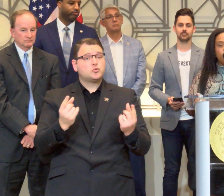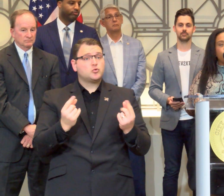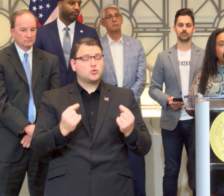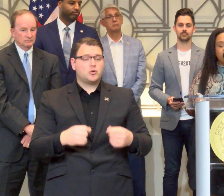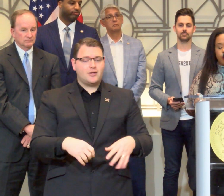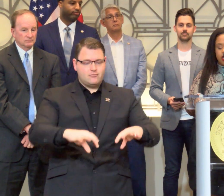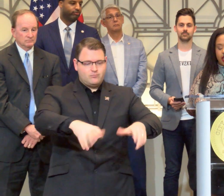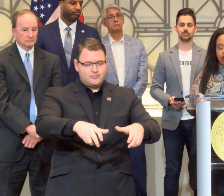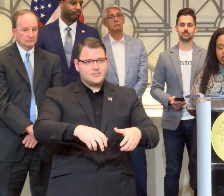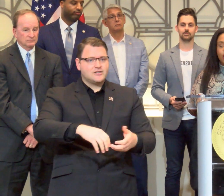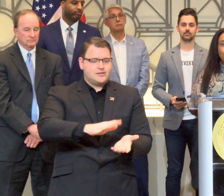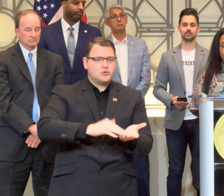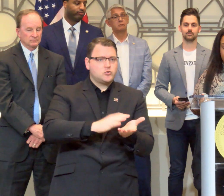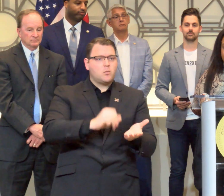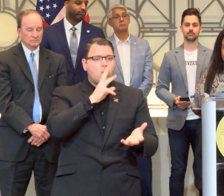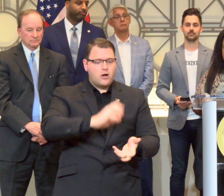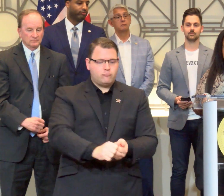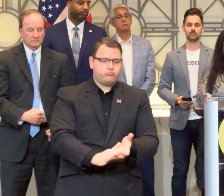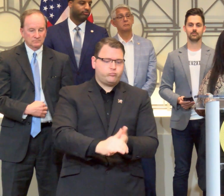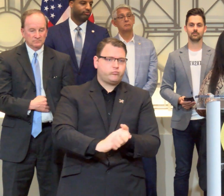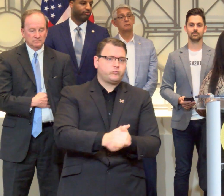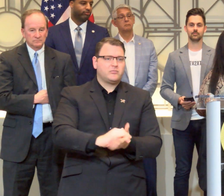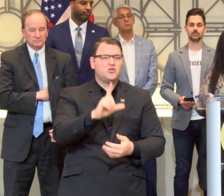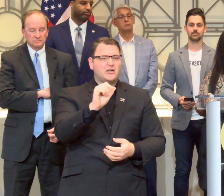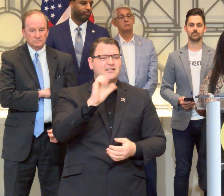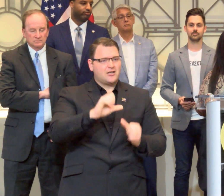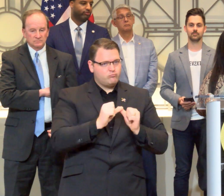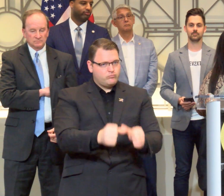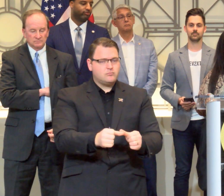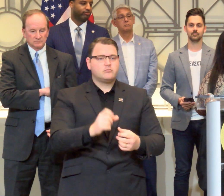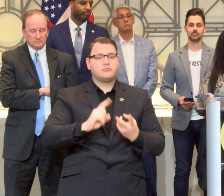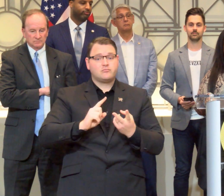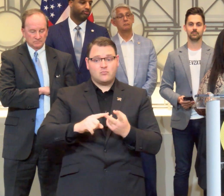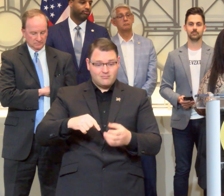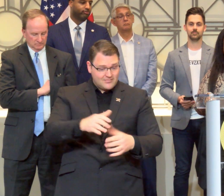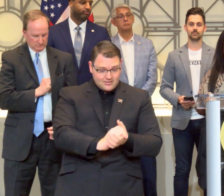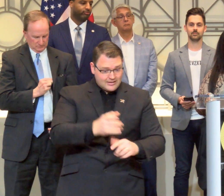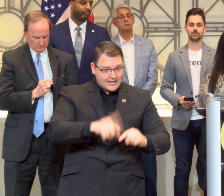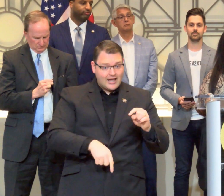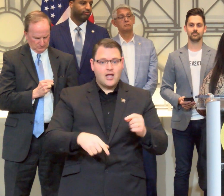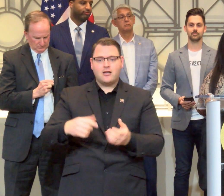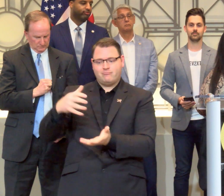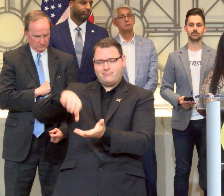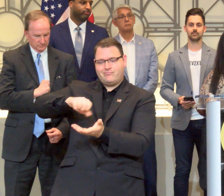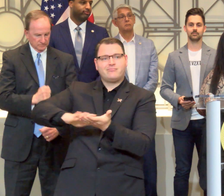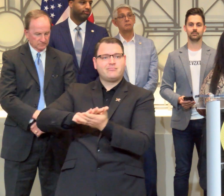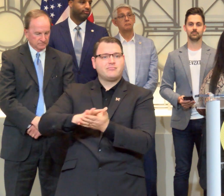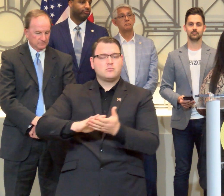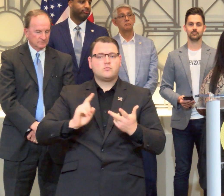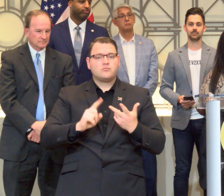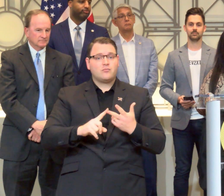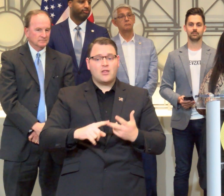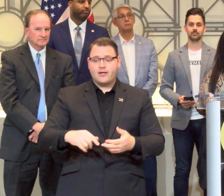and water for at least 20 seconds. Use hand sanitizer when you can't wash your hands. Avoid touching your eyes, nose, and mouth with